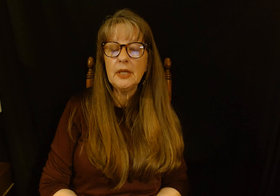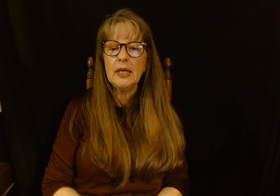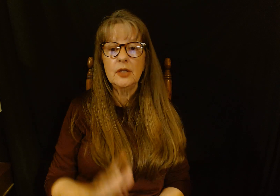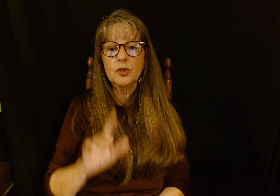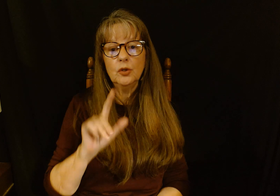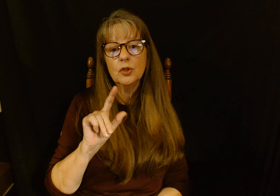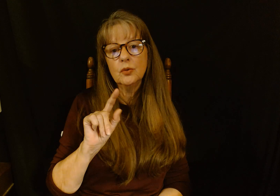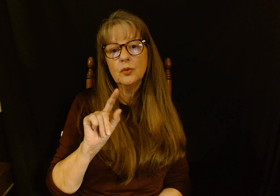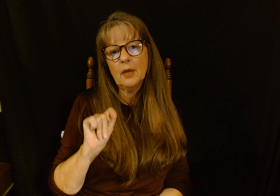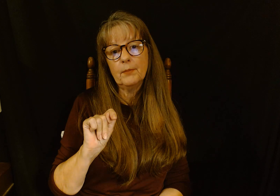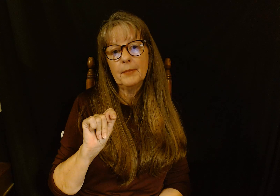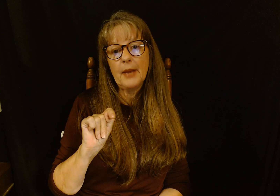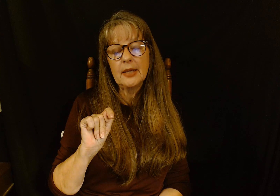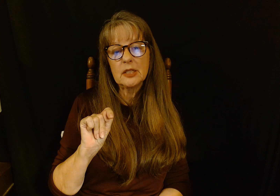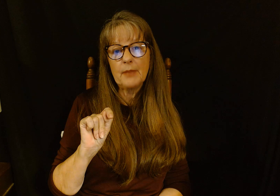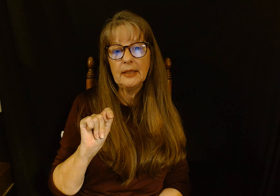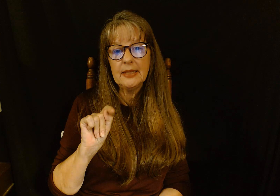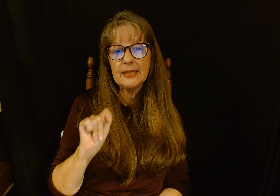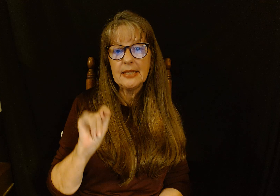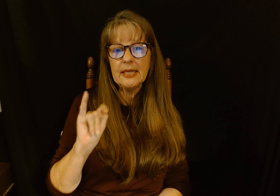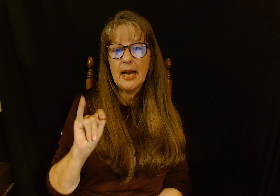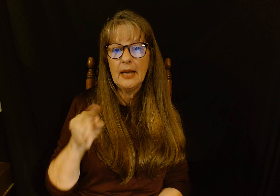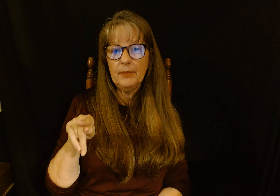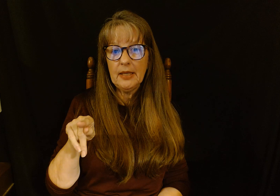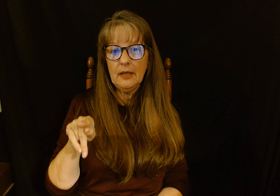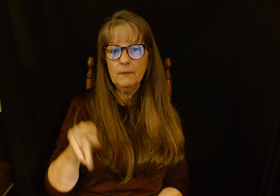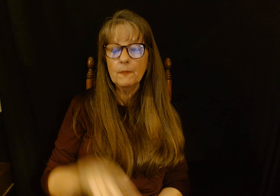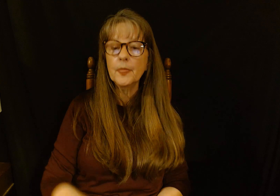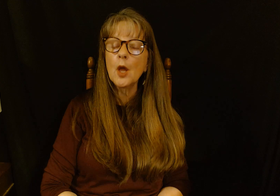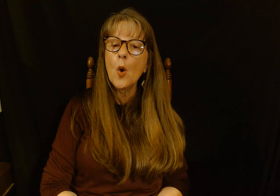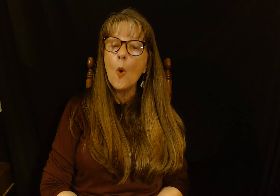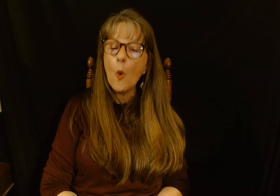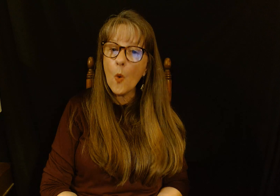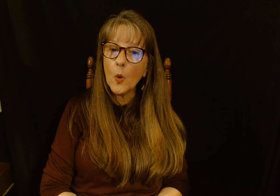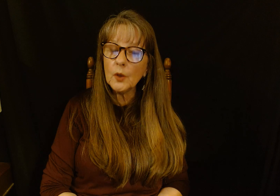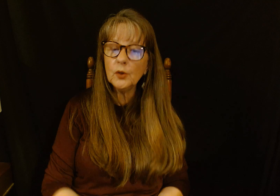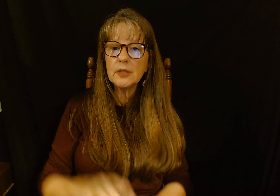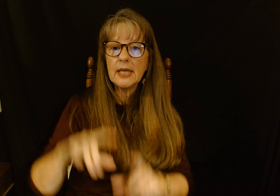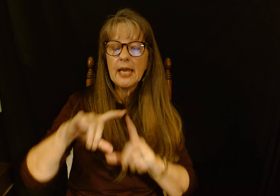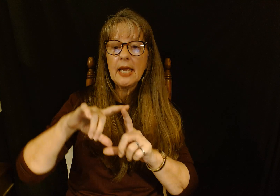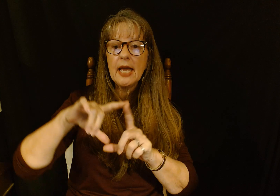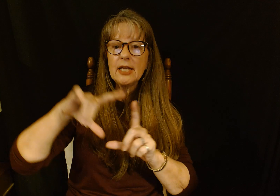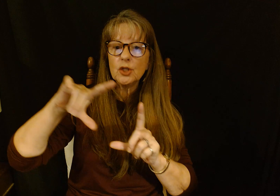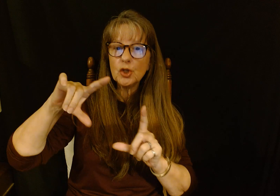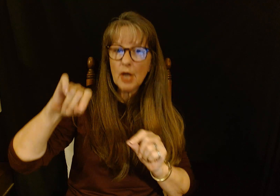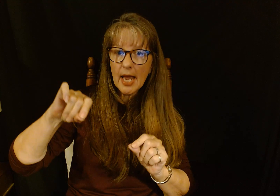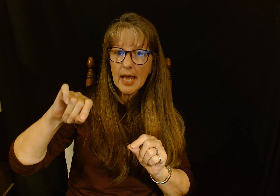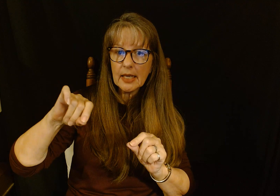So you could do tip by spelling it T-I-P, or you could say check,